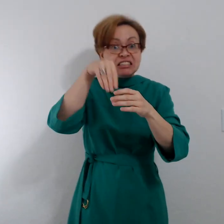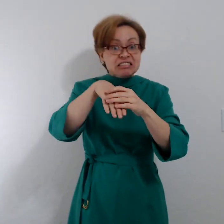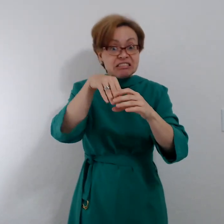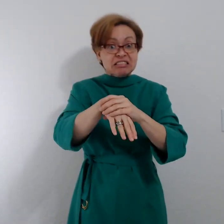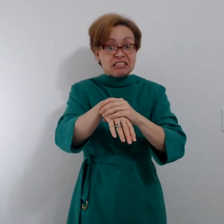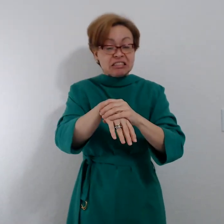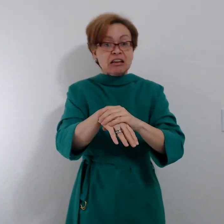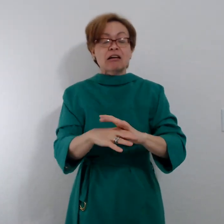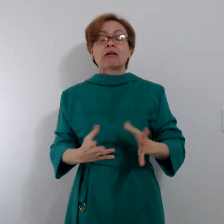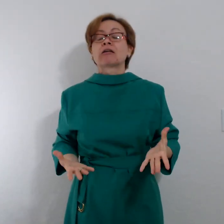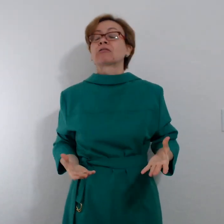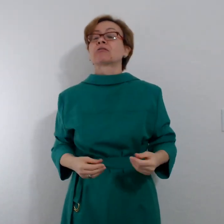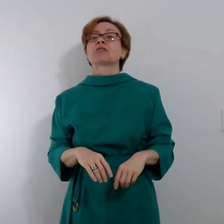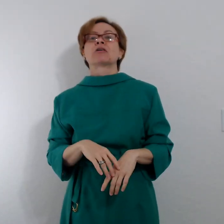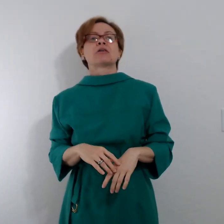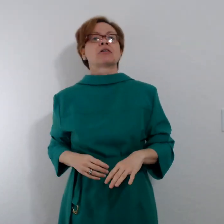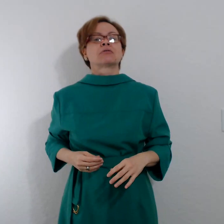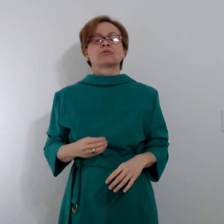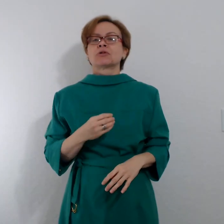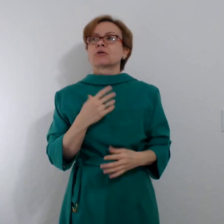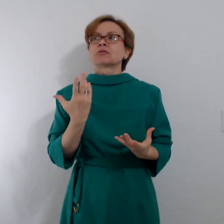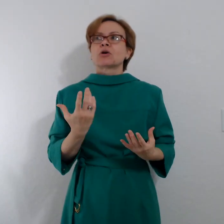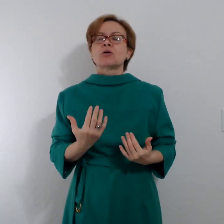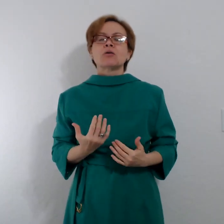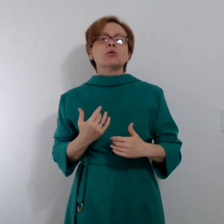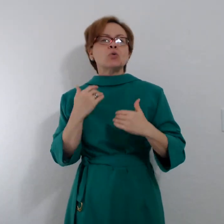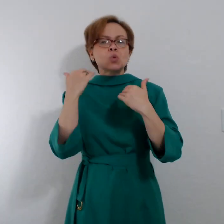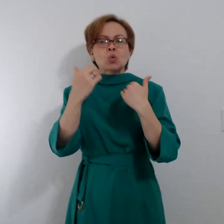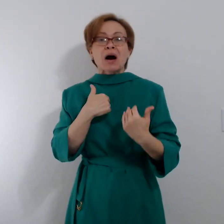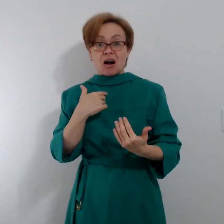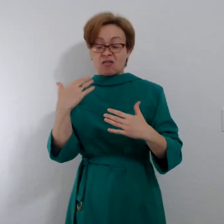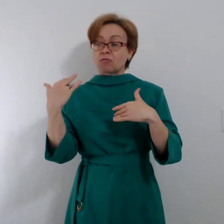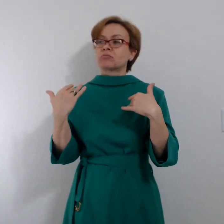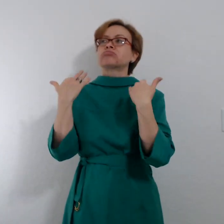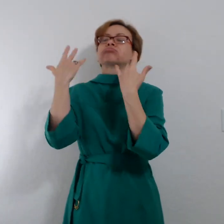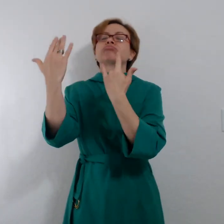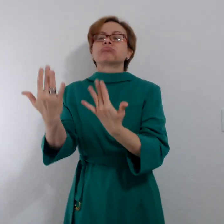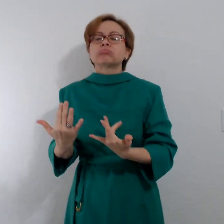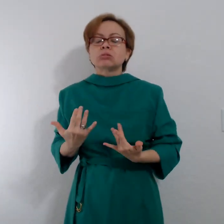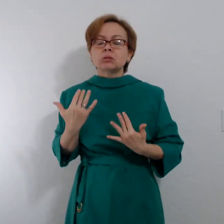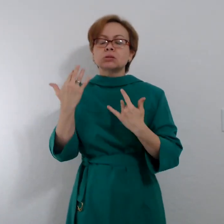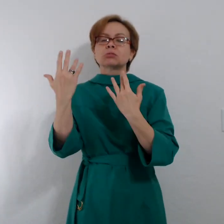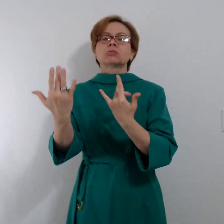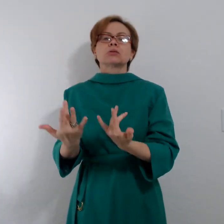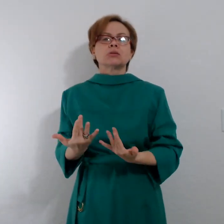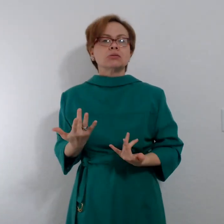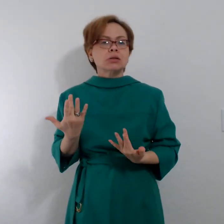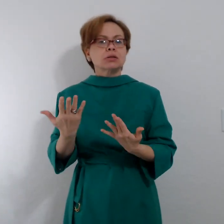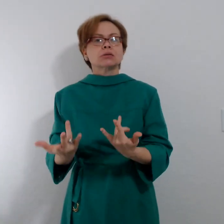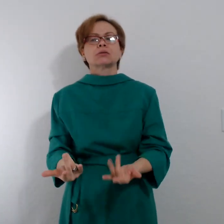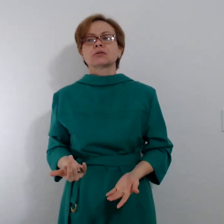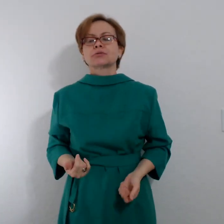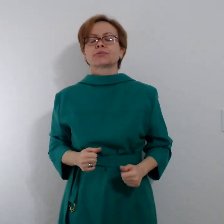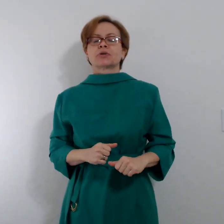I'd ever done, but it was also the most beautiful. There were so many